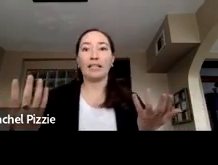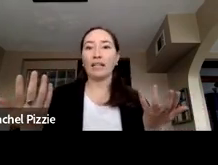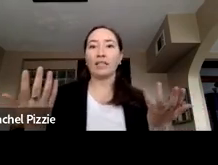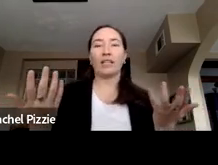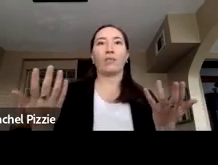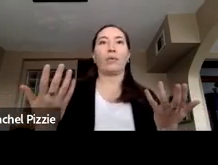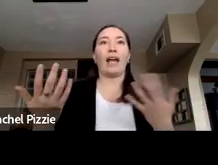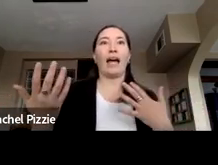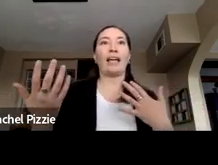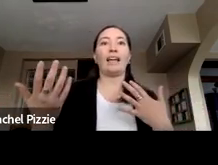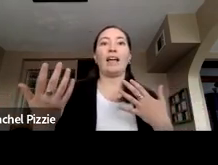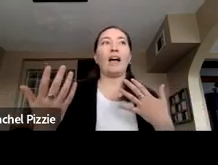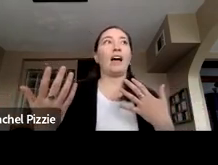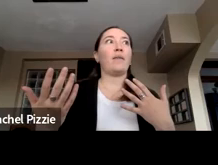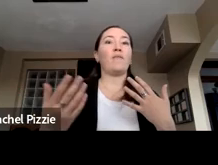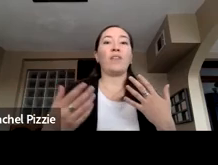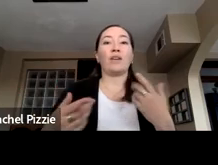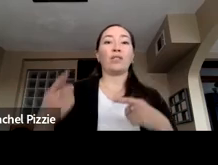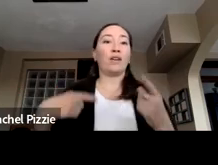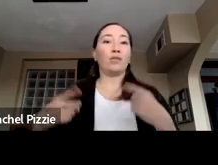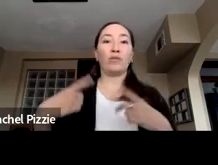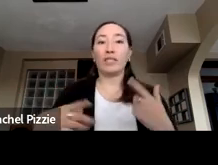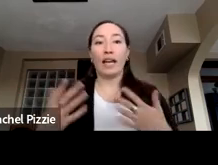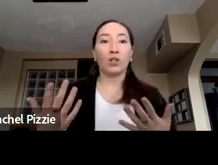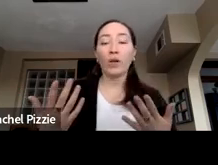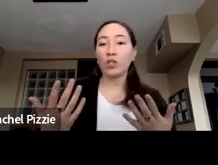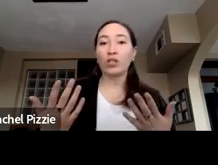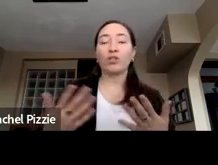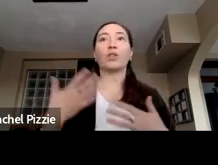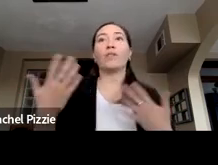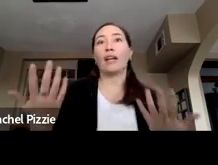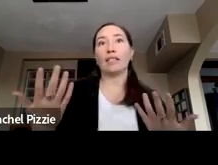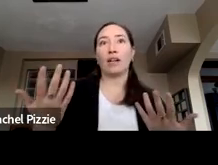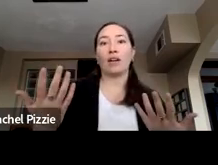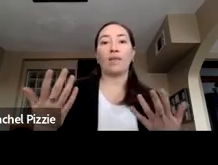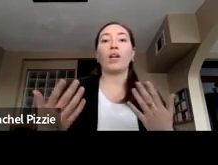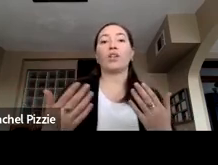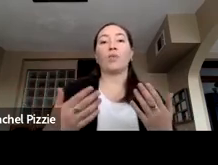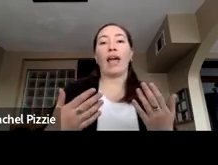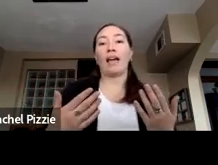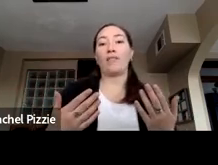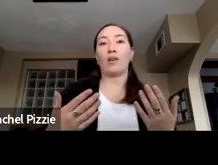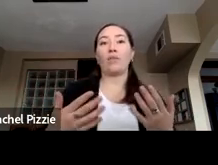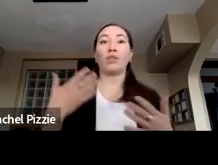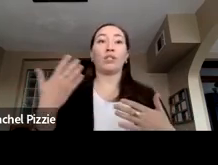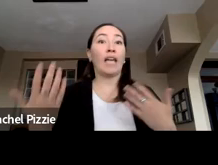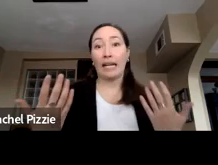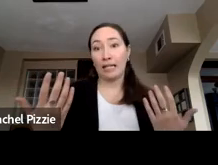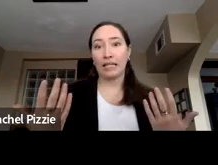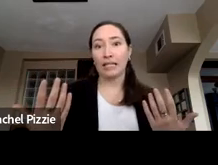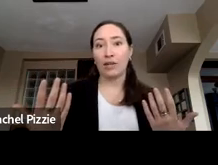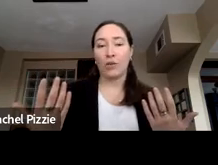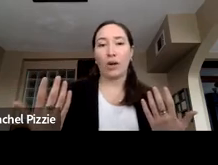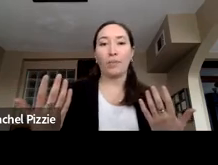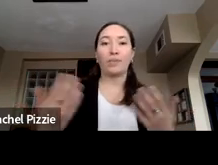us at Gallaudet. If we want to add videos of signed questions to a survey, etc. You want to add a video of your